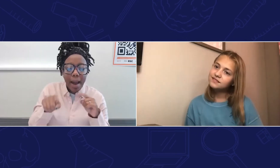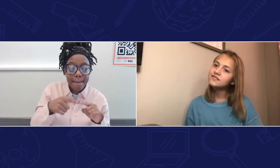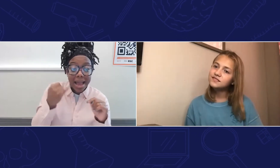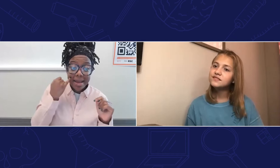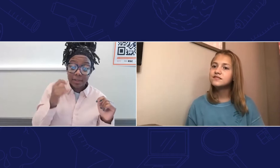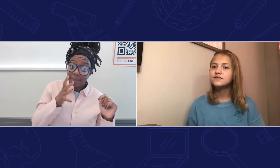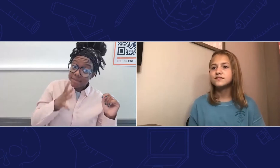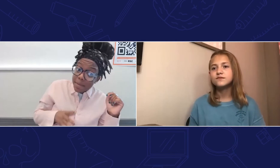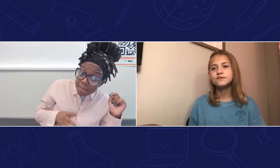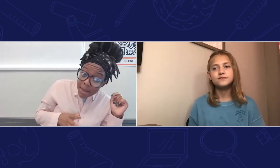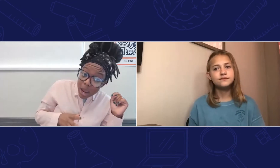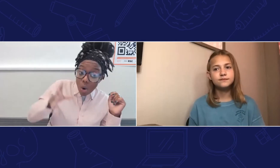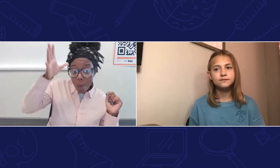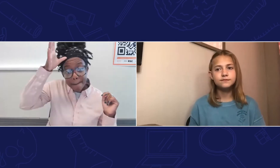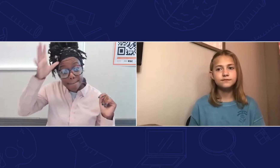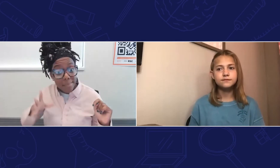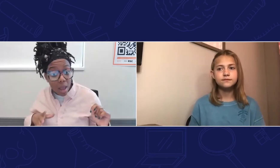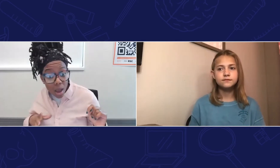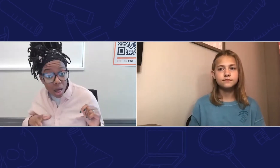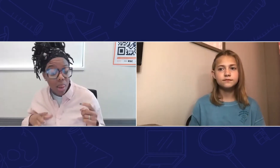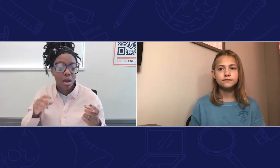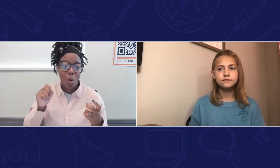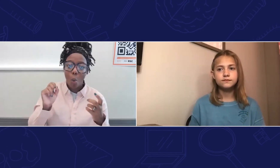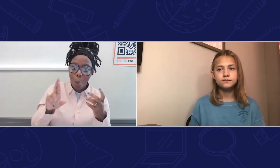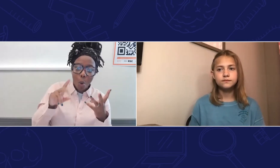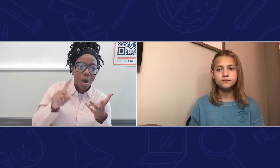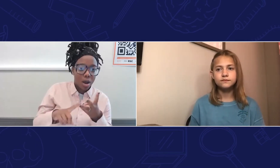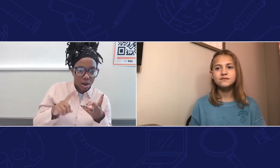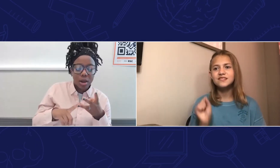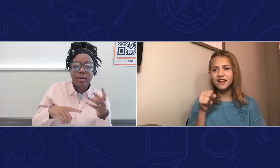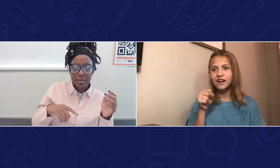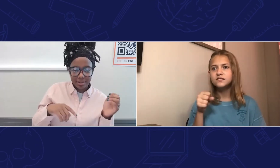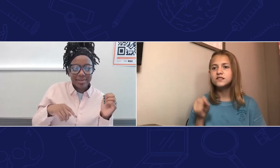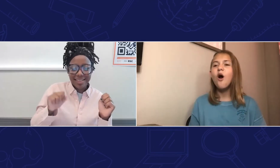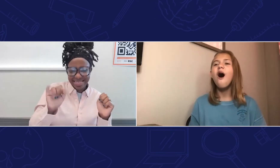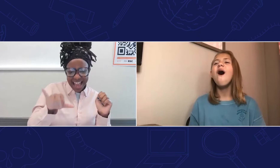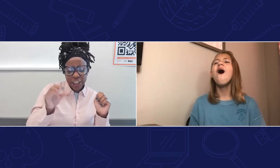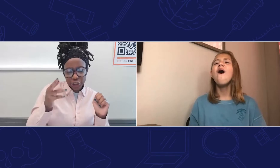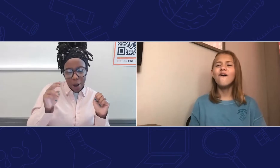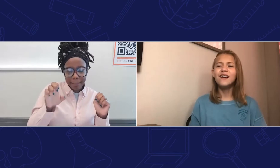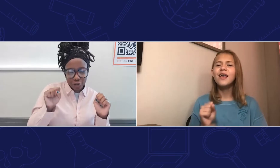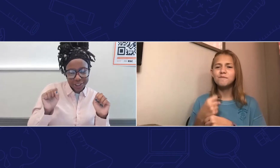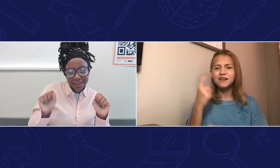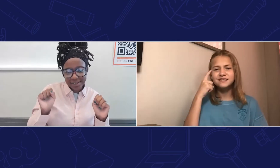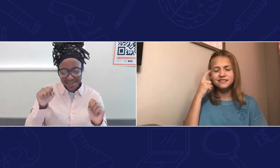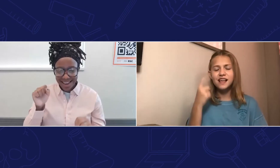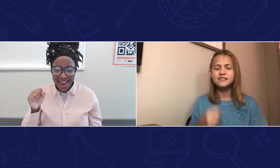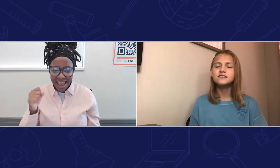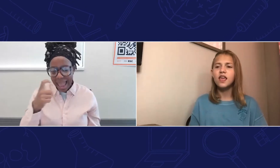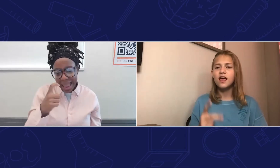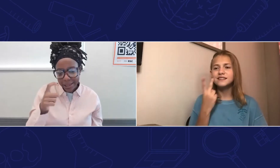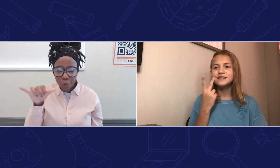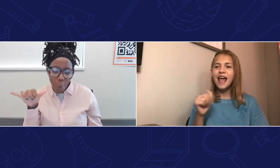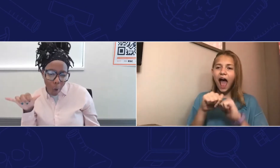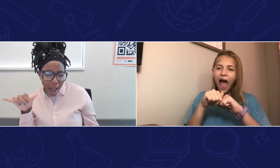Yeah. It just explains if someone was female or male or... Yeah. Yeah. That's what a chromosome show. Oh